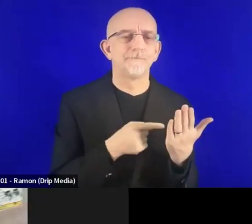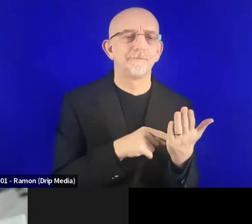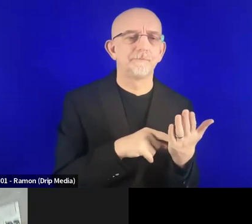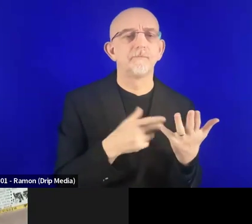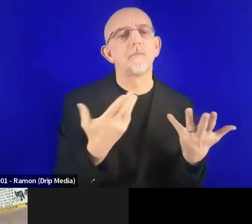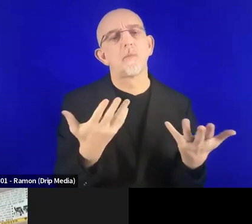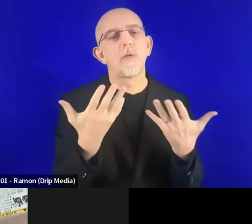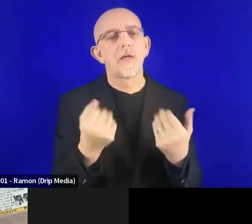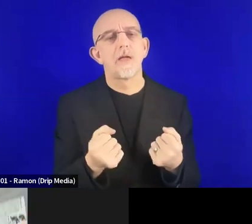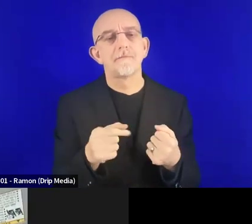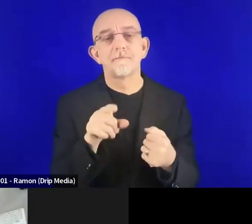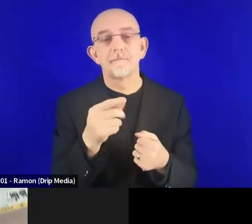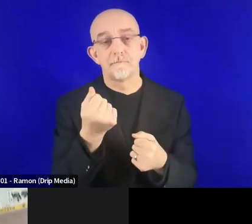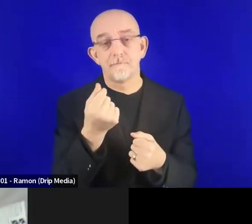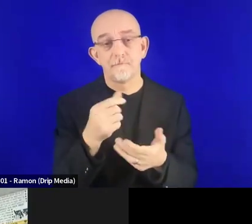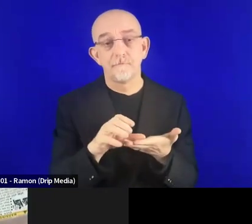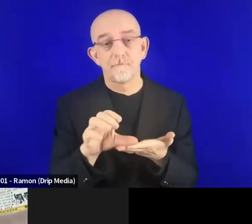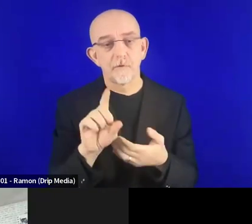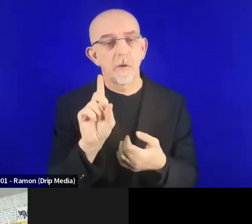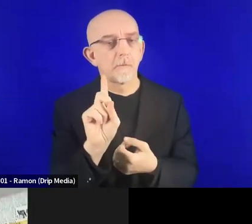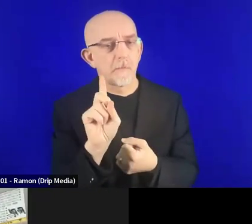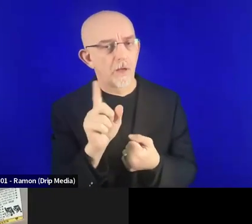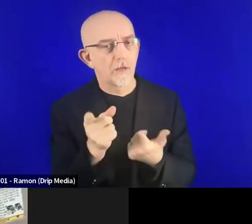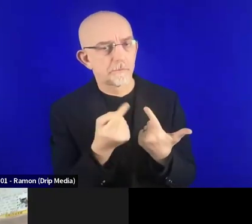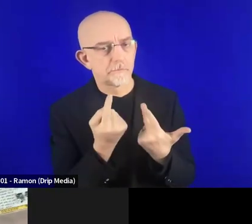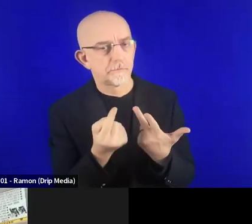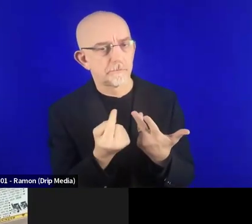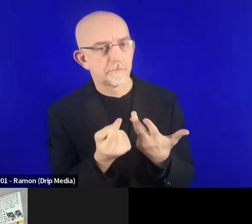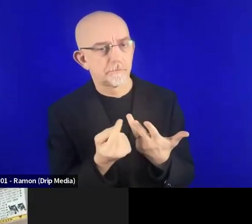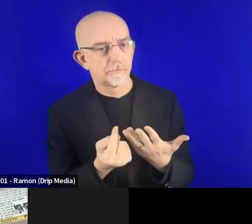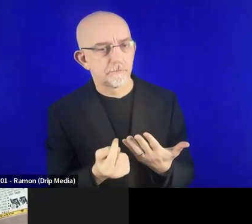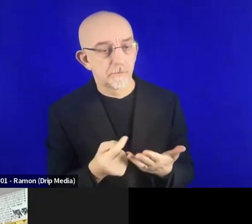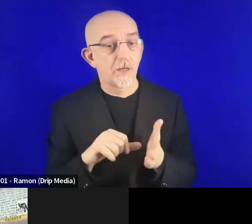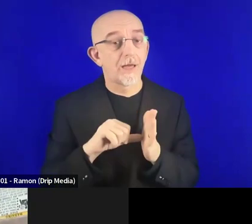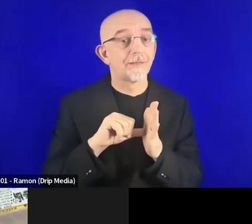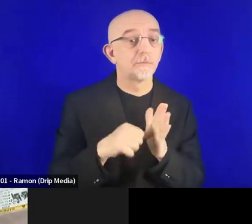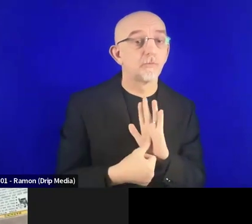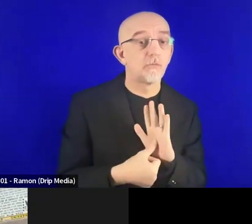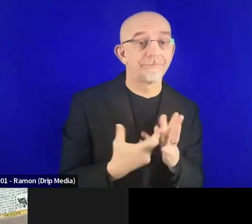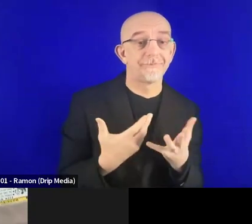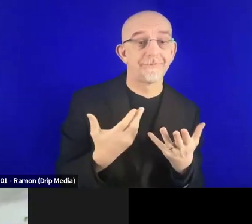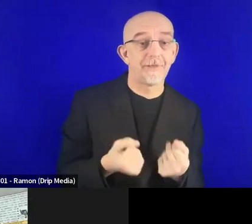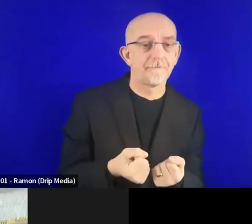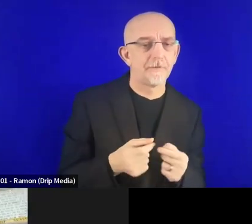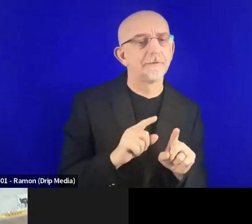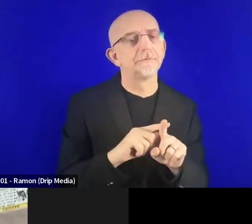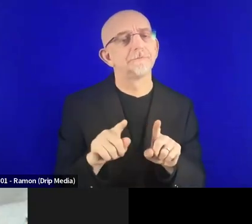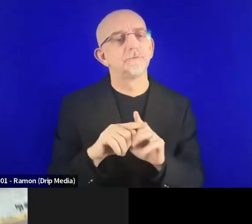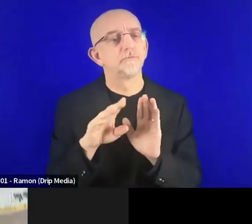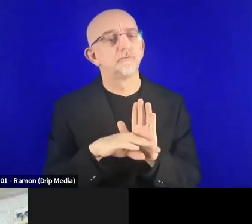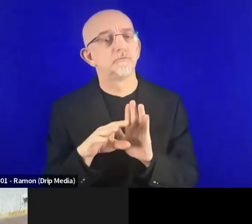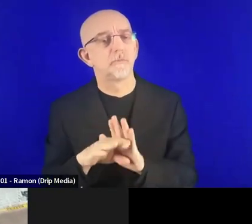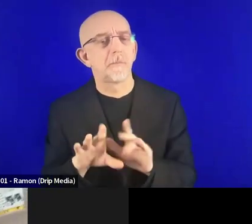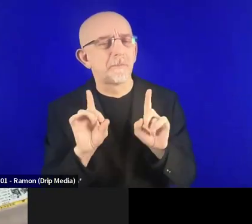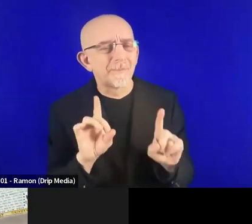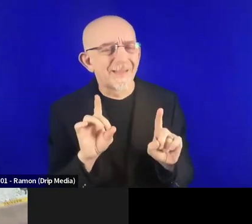actually benefiting the disability community is something that we are not really highlighting, that the